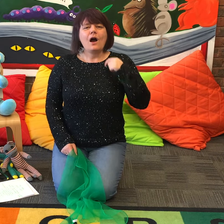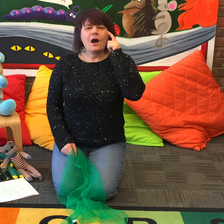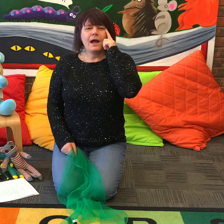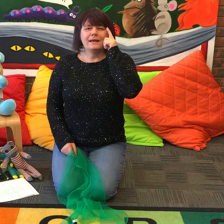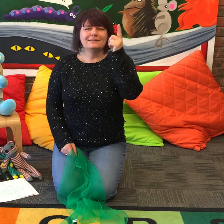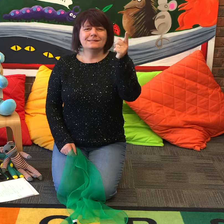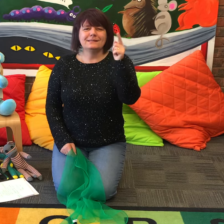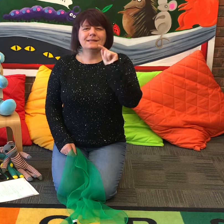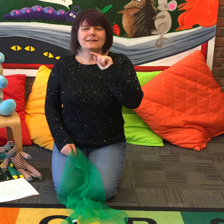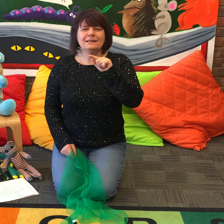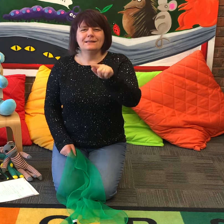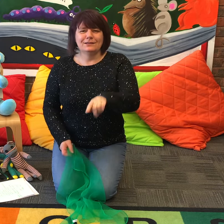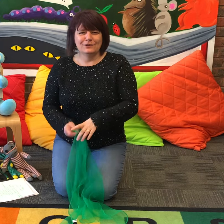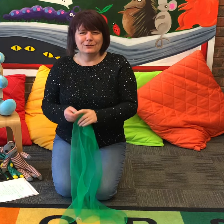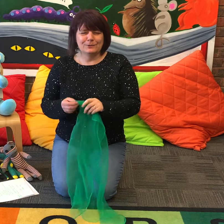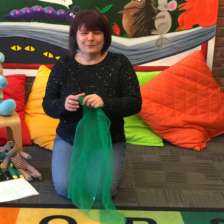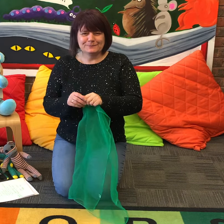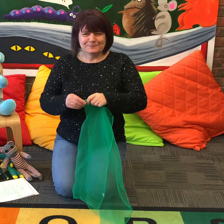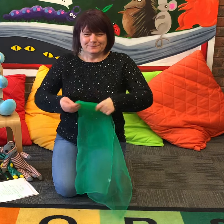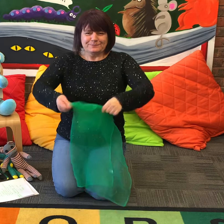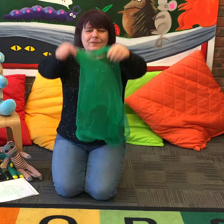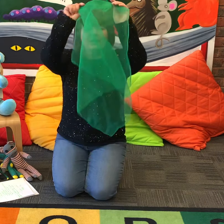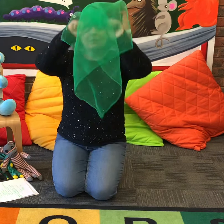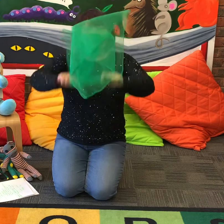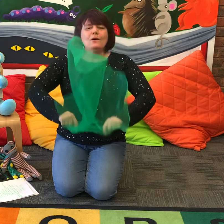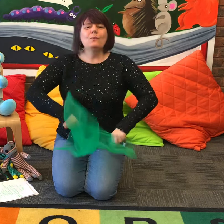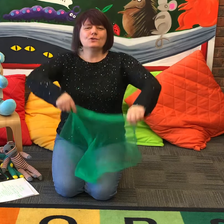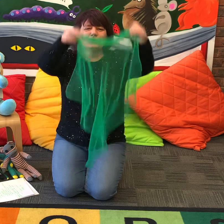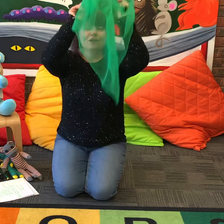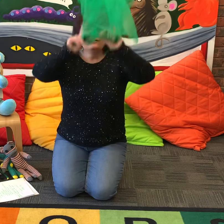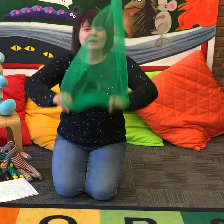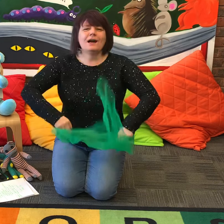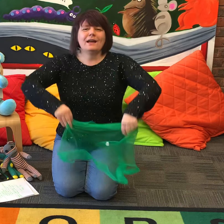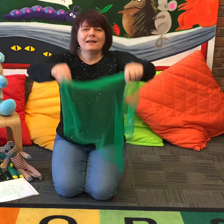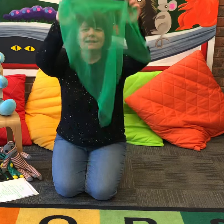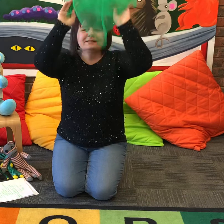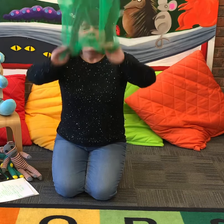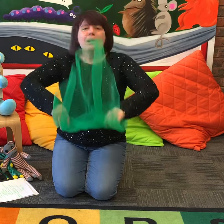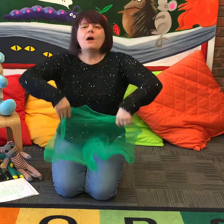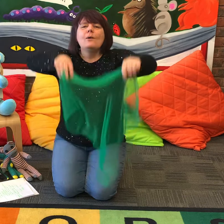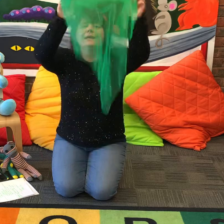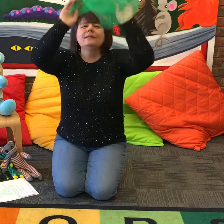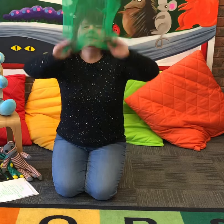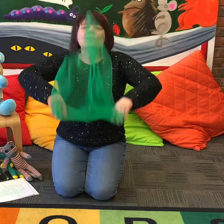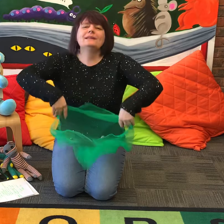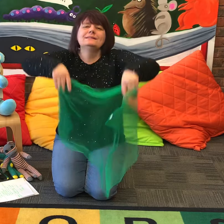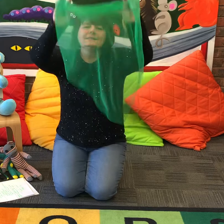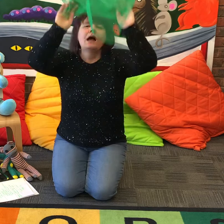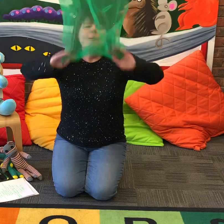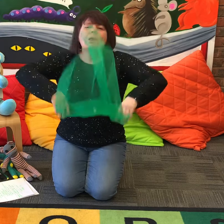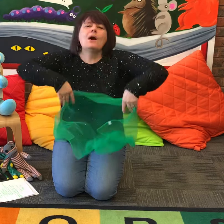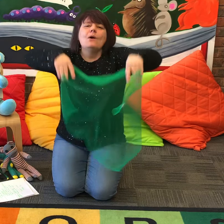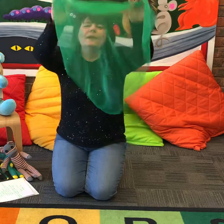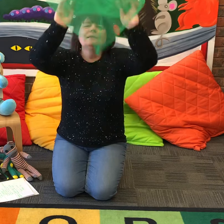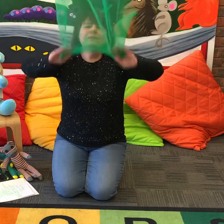I see you. The washing on the line is blowing in the wind, blowing in the